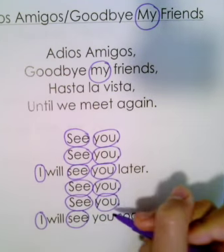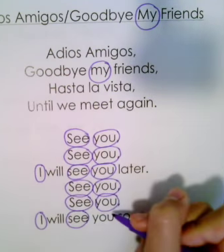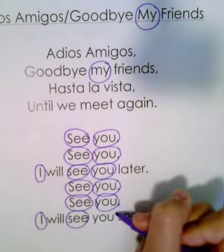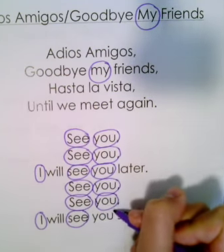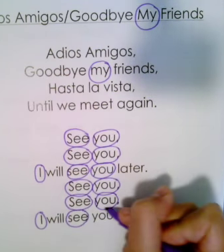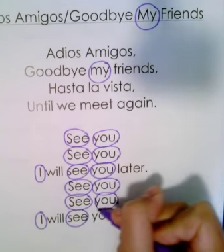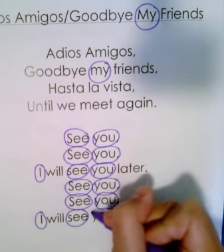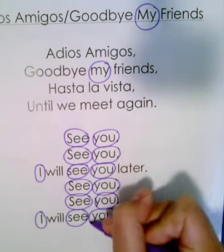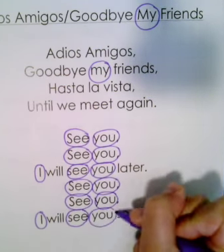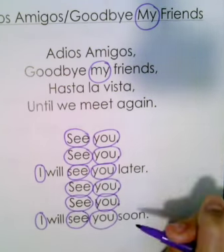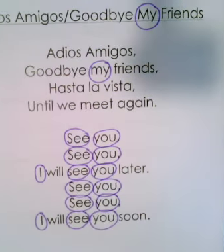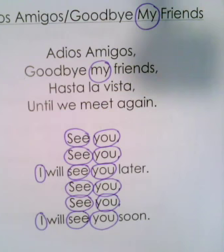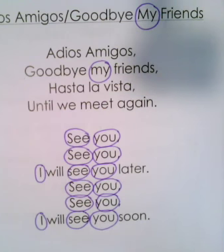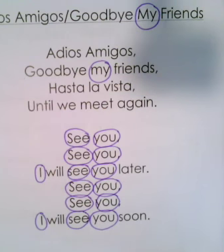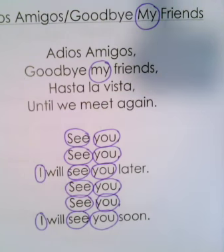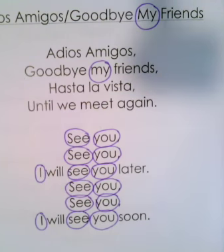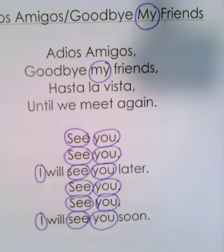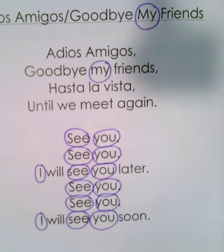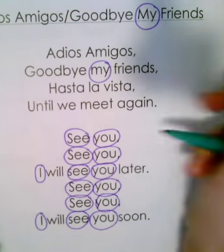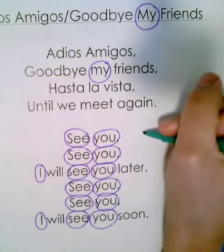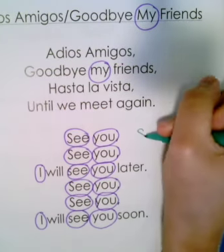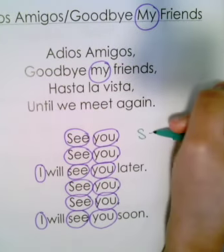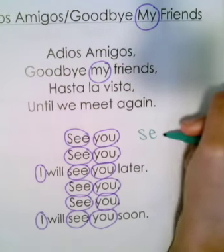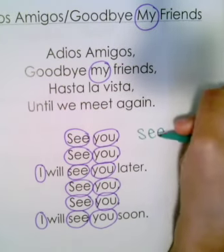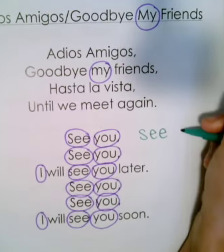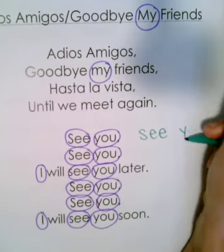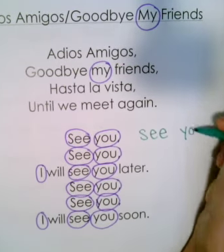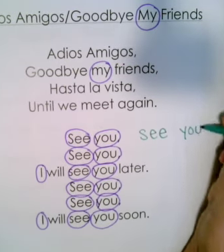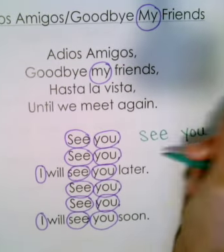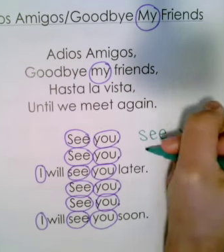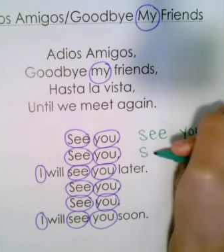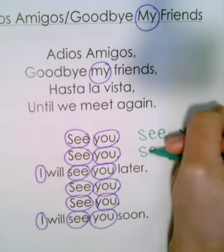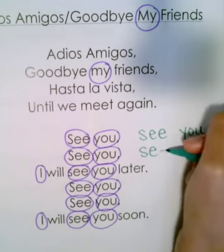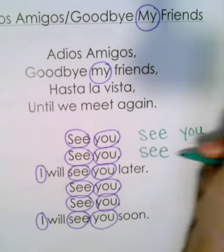fun if you make illustrations to go with the song about friends.